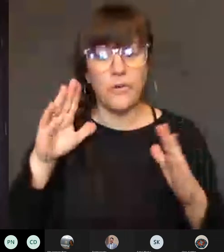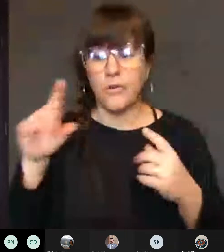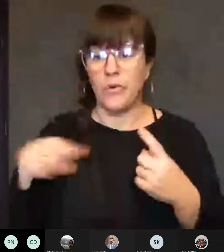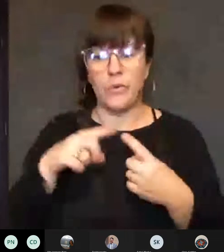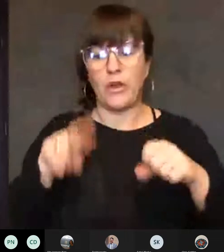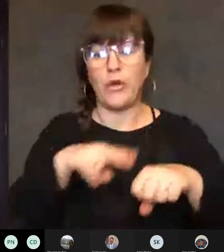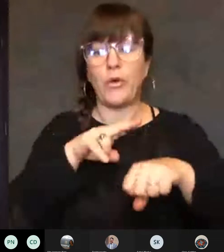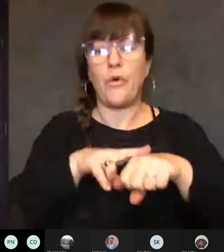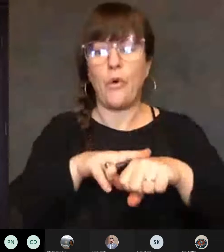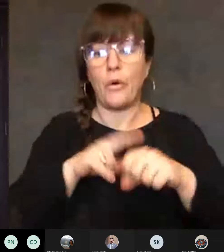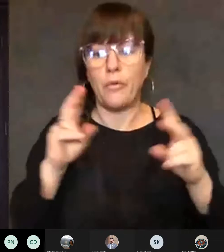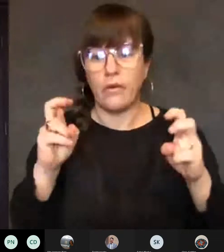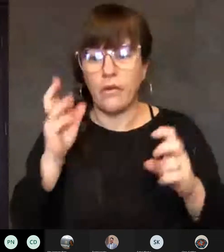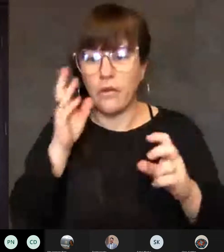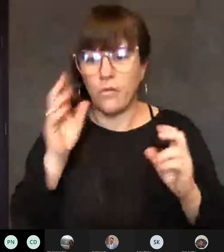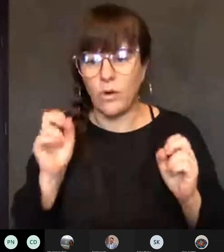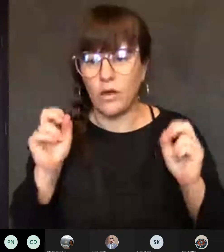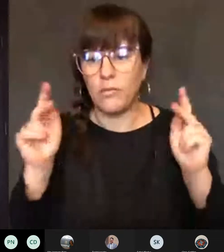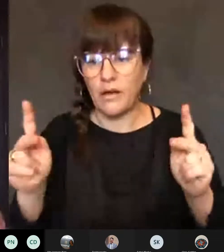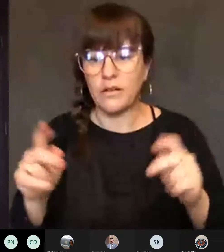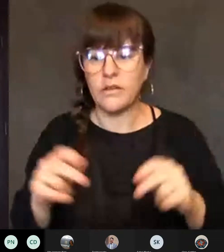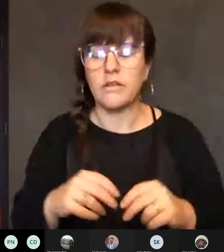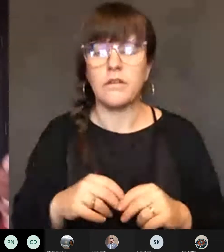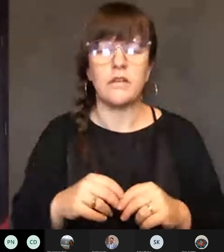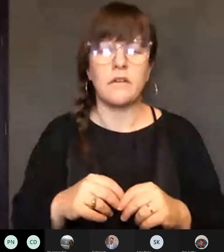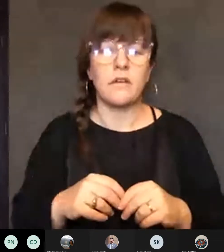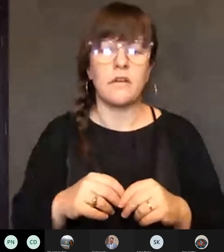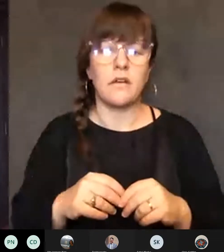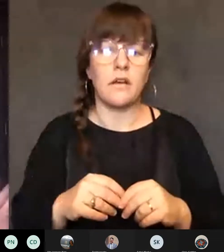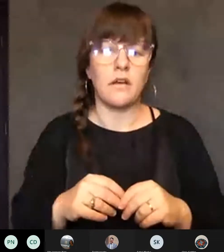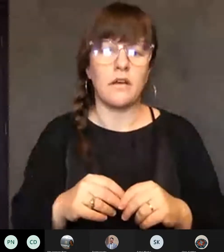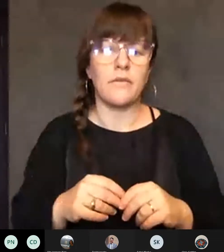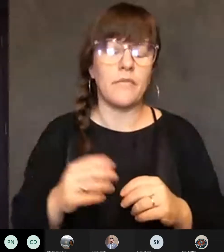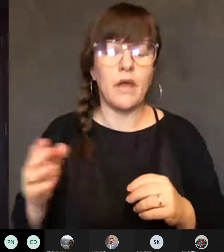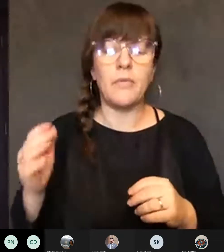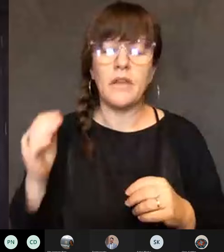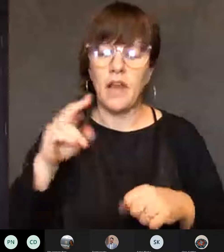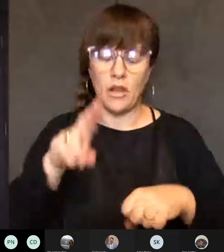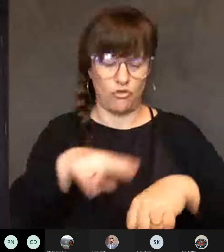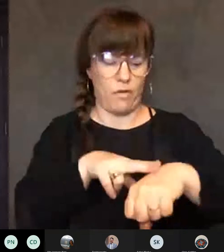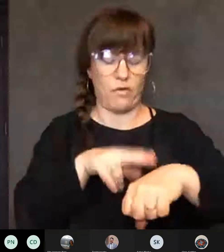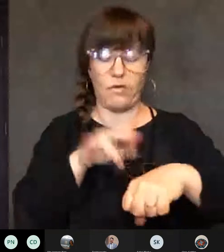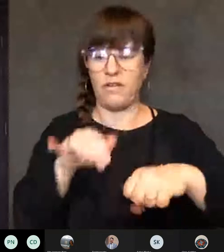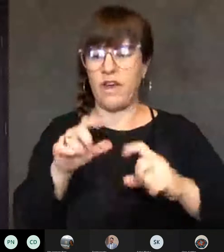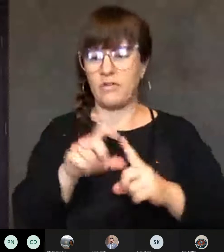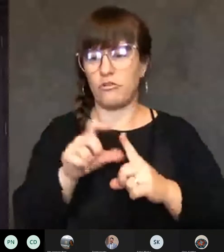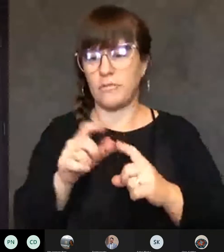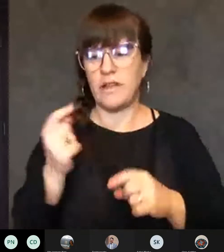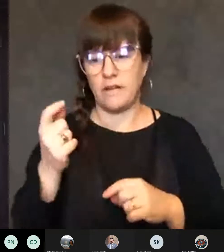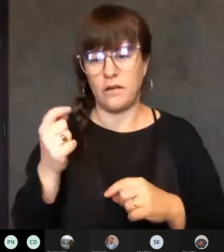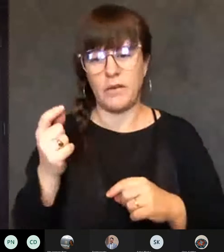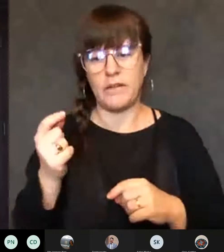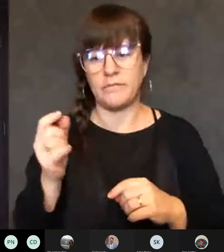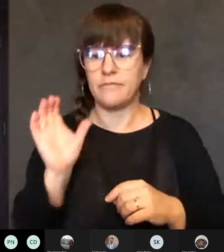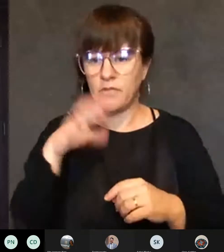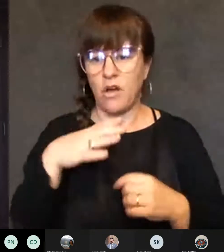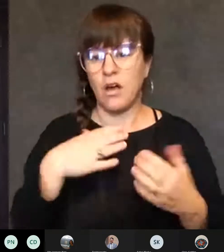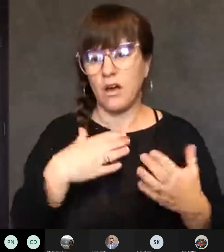people talk all the time about normal not being what we thought of before March of last year.